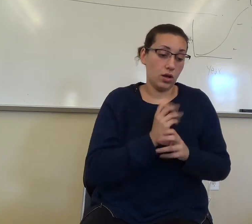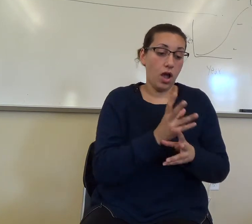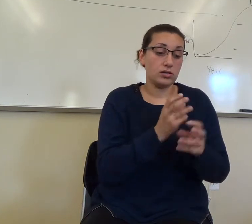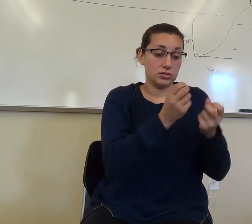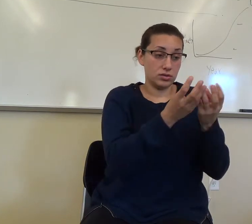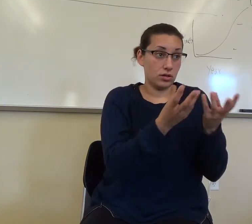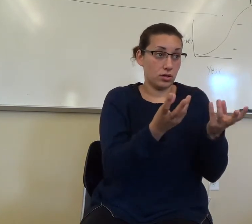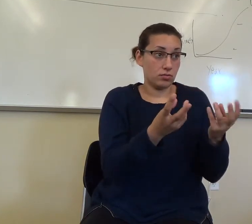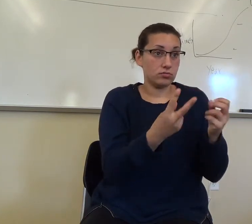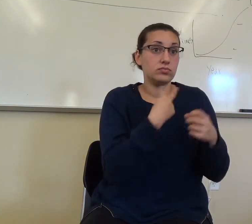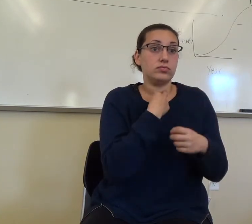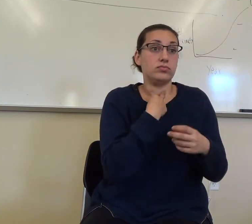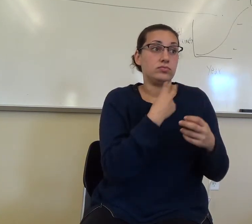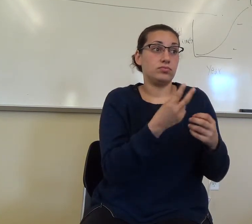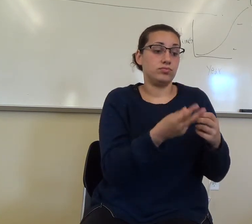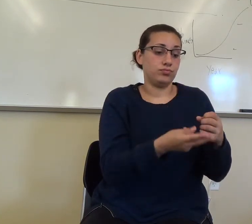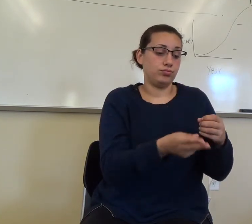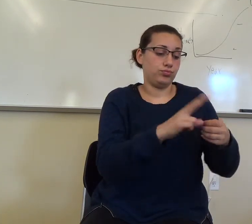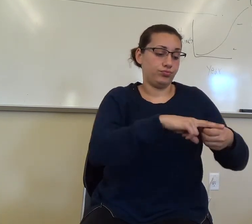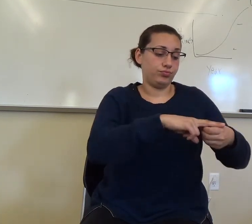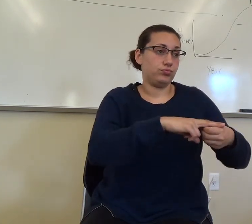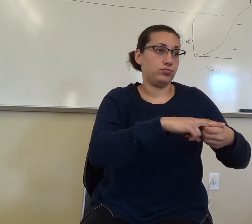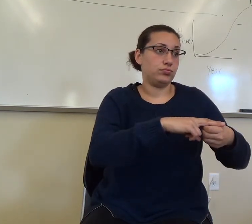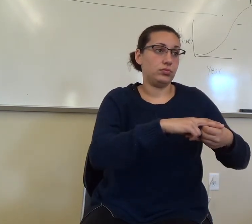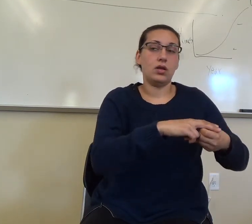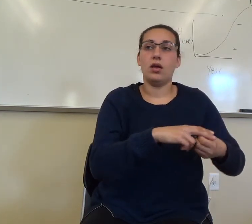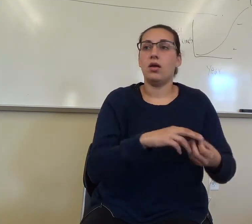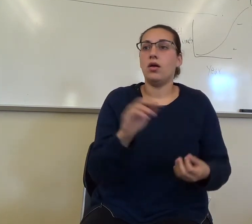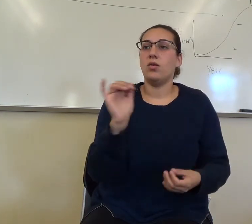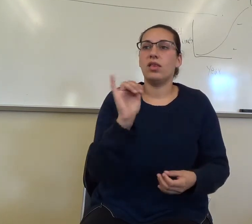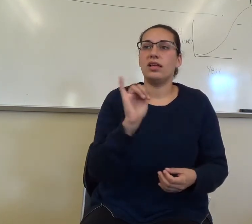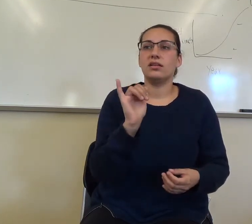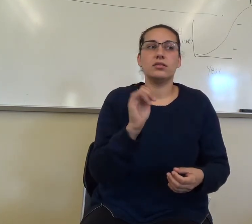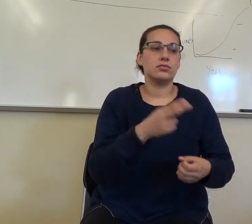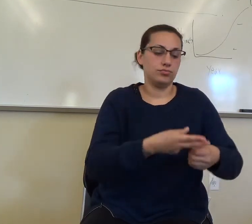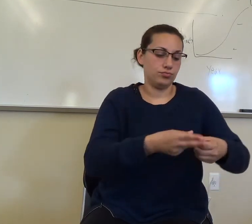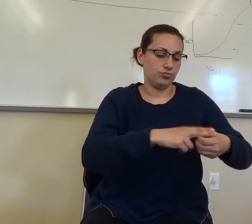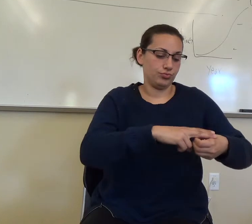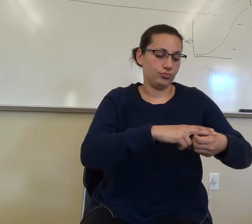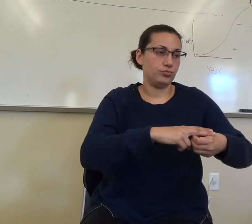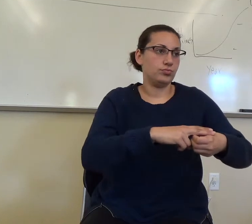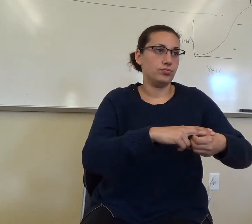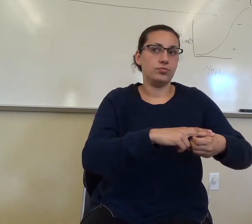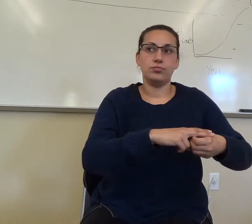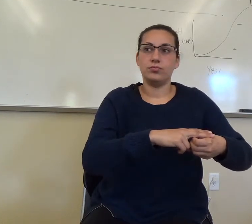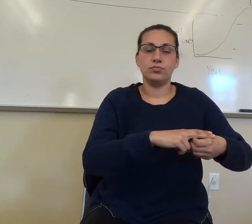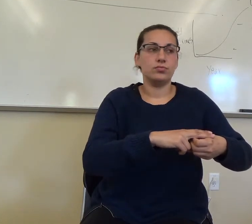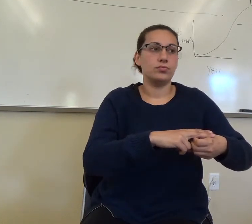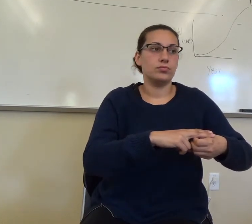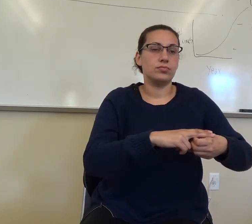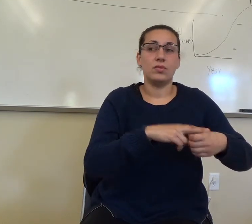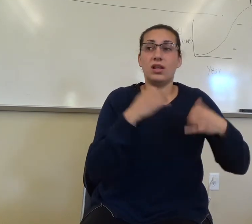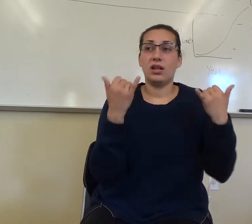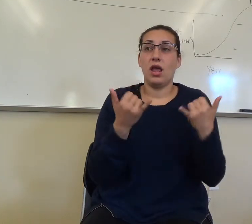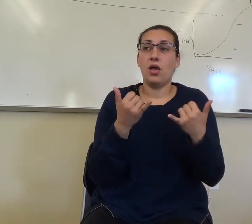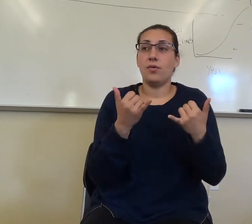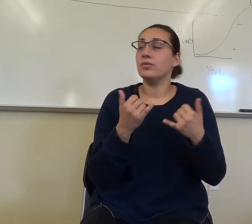So that goes with this. We have this one. You notice I'm now making a secondary. We've